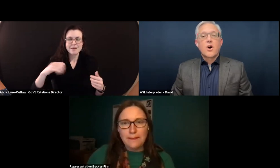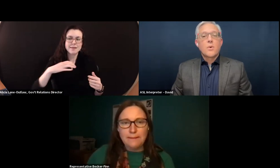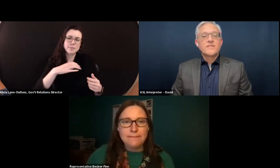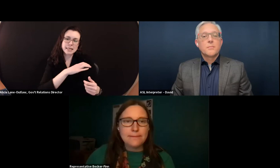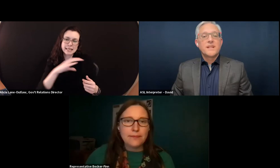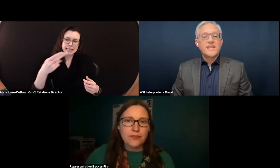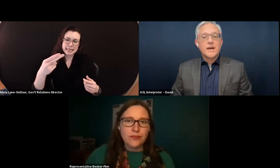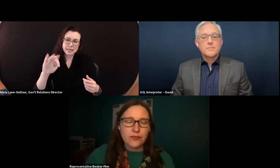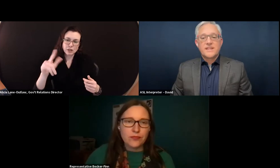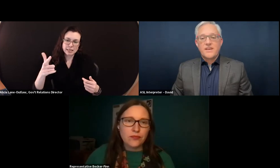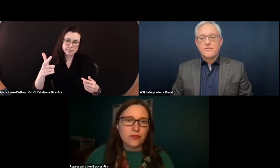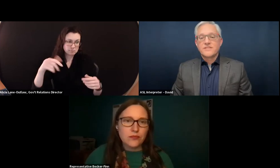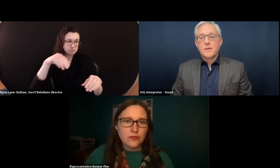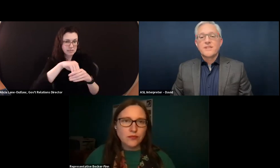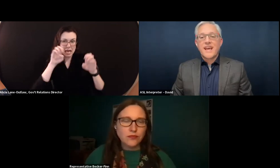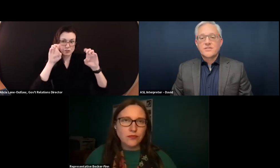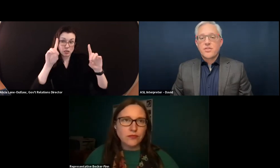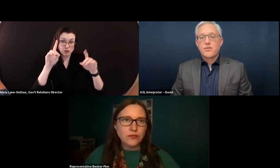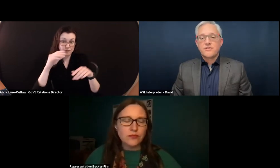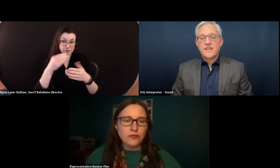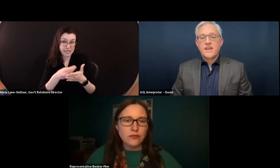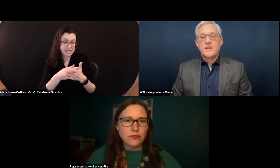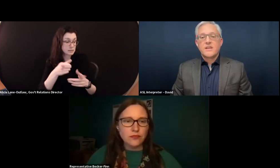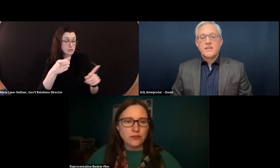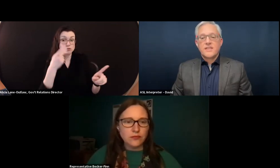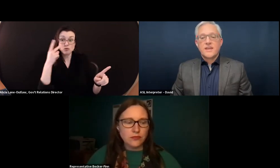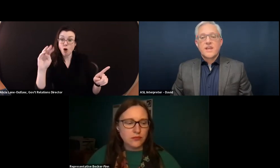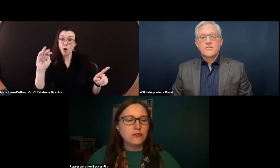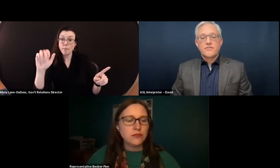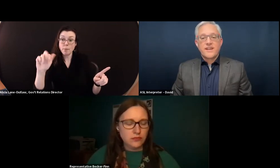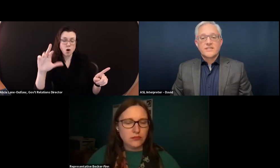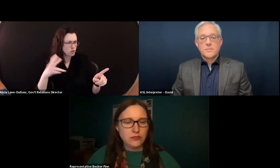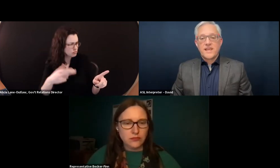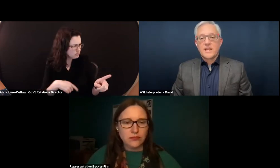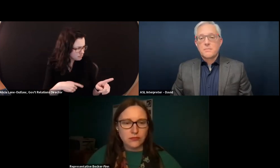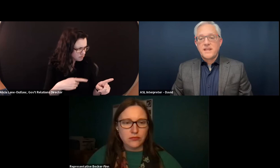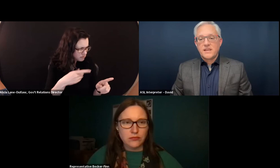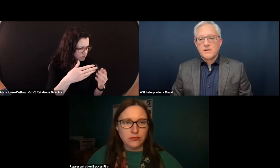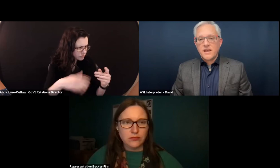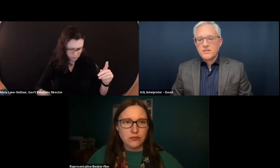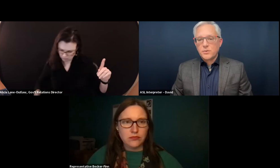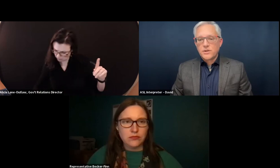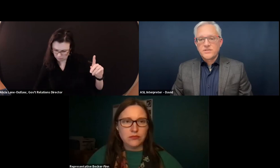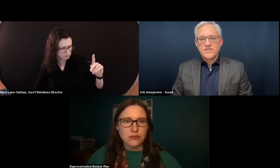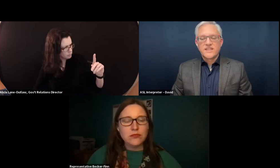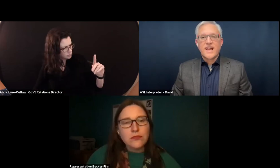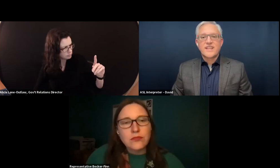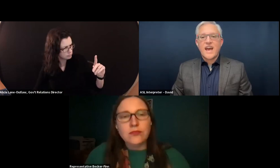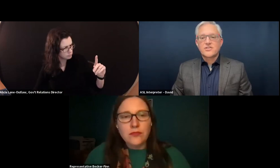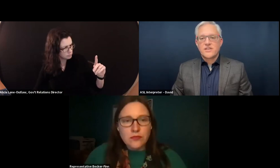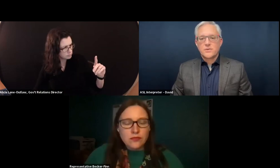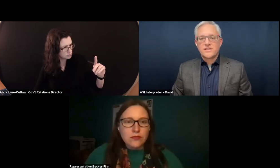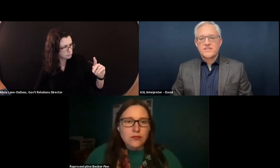it's not always completely up to date. For example, last Thursday, the Educational Finance Committee had a meeting, and you will notice that the